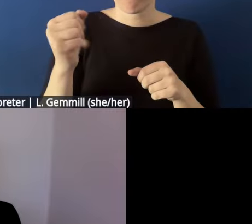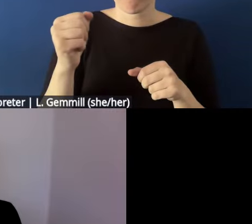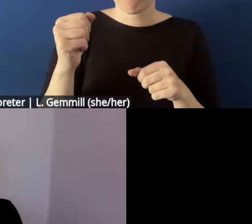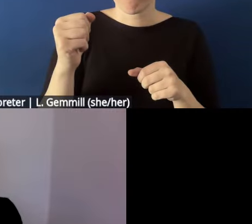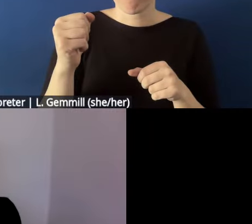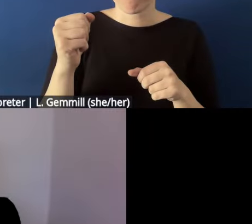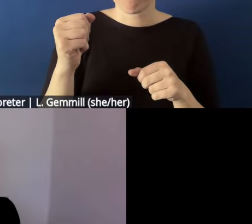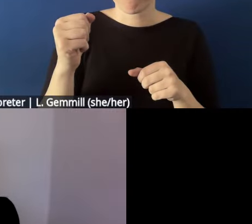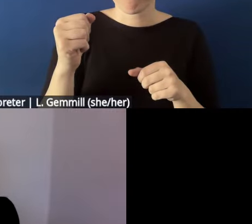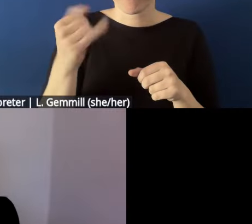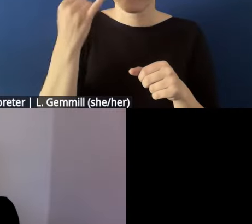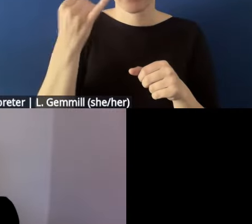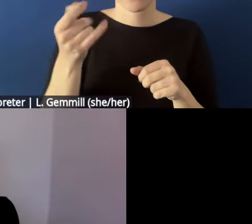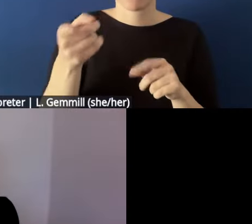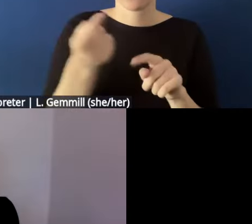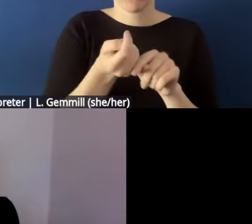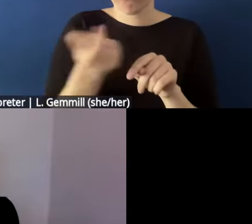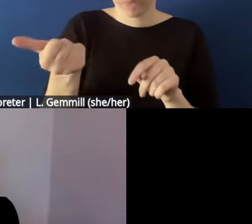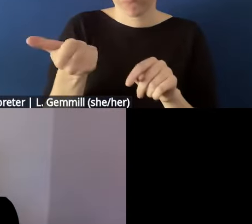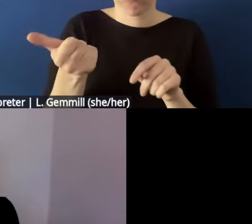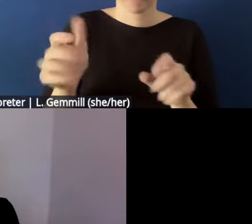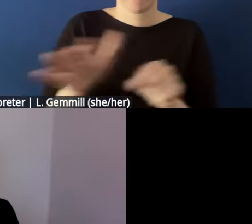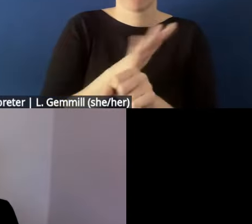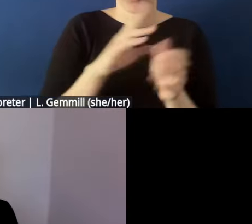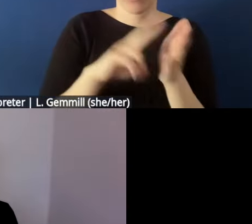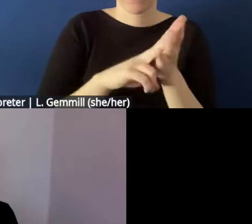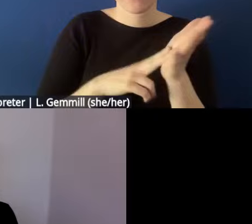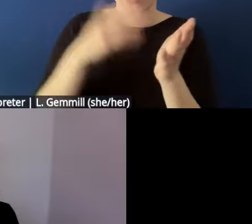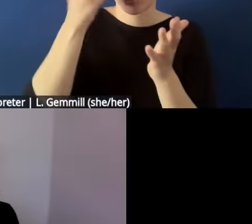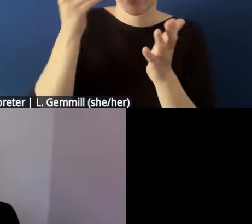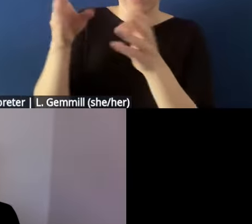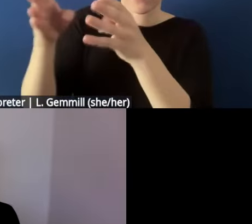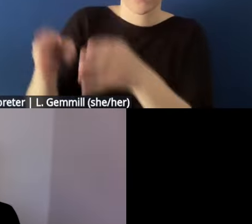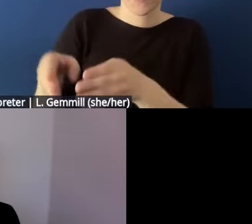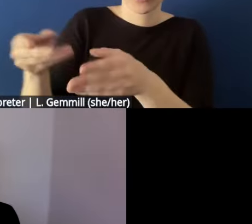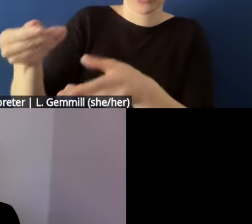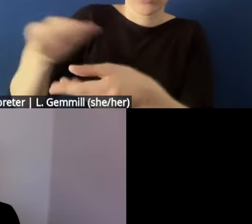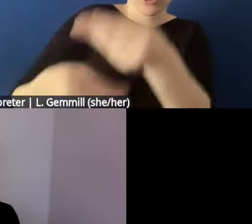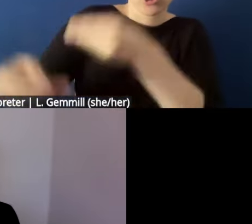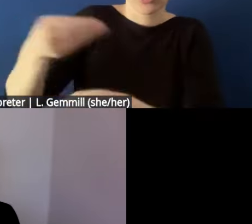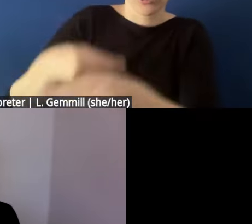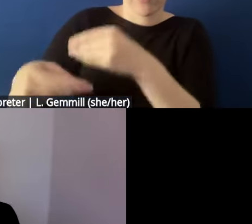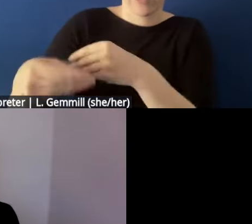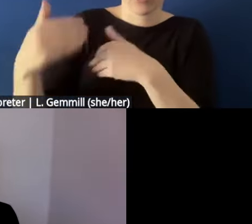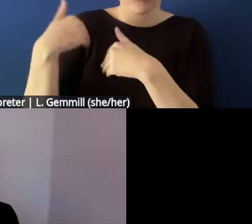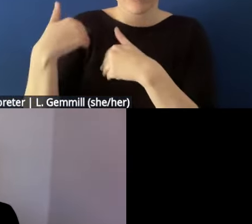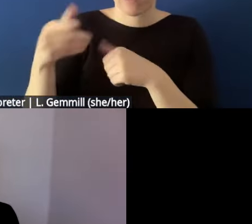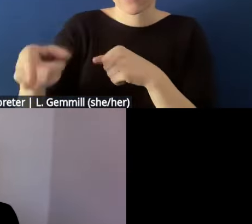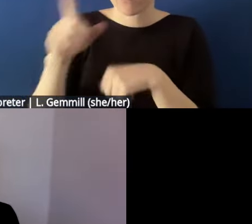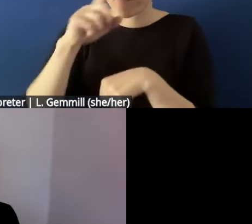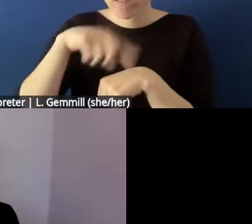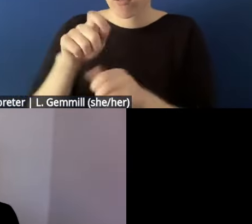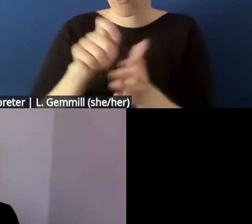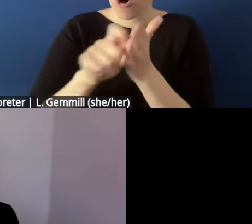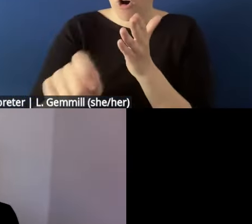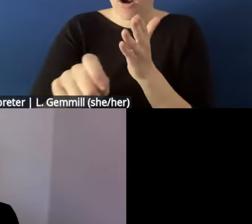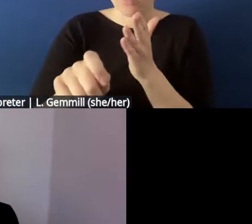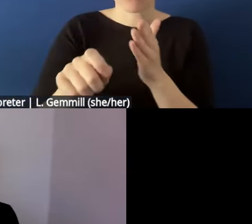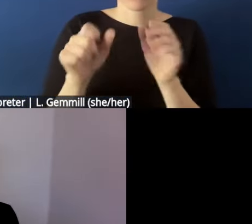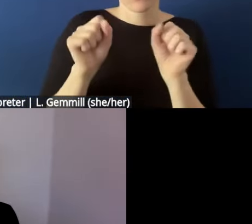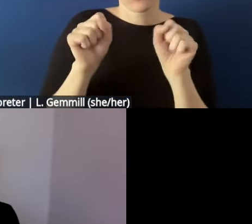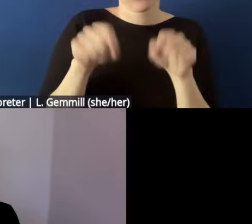an entire petition because of a circulator forgery or reason, there could still